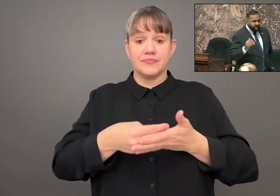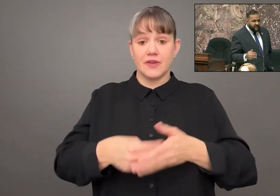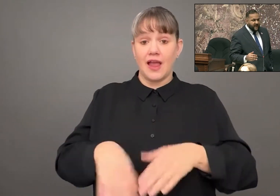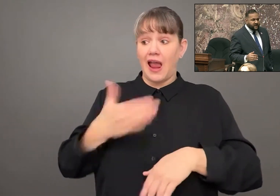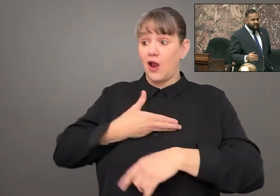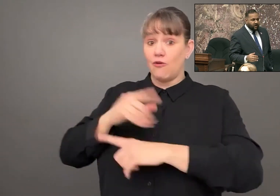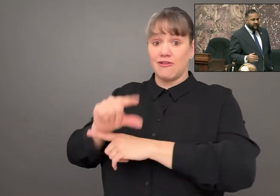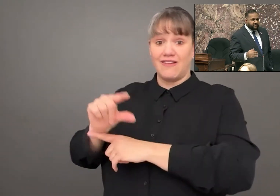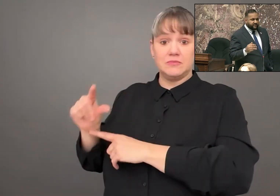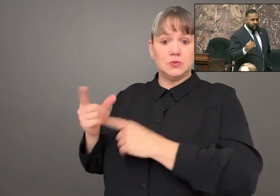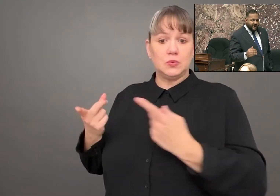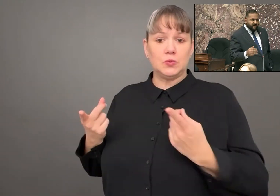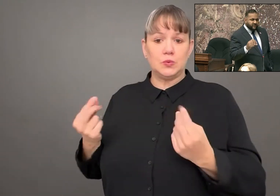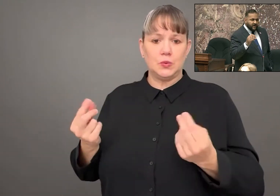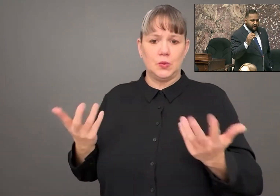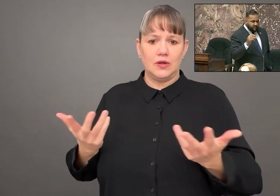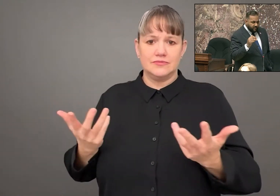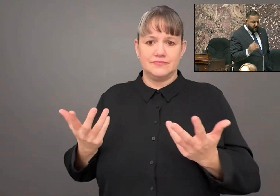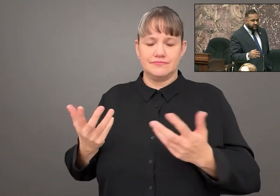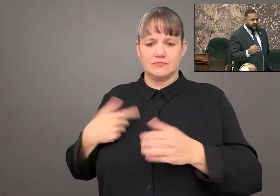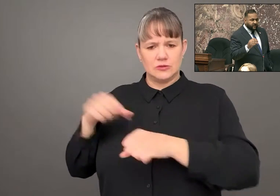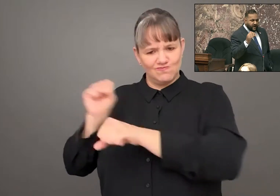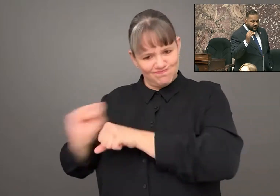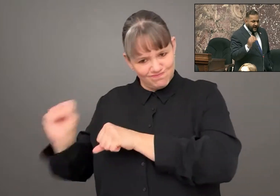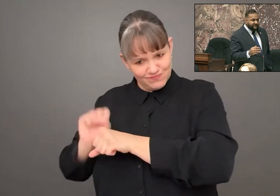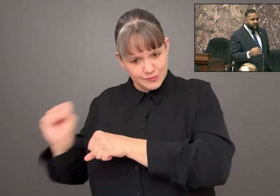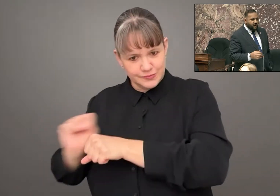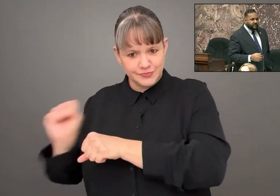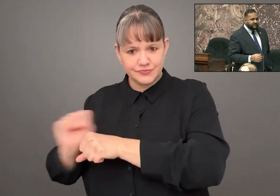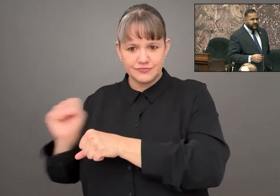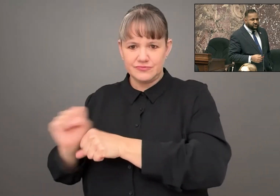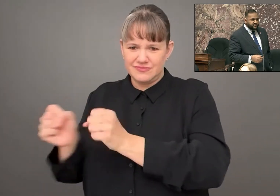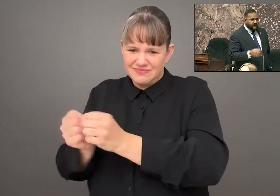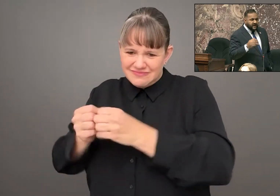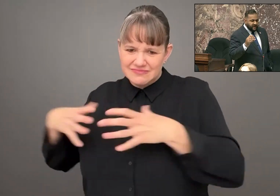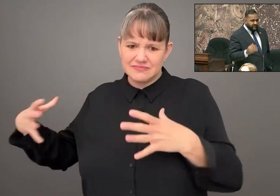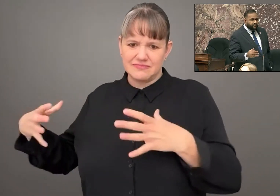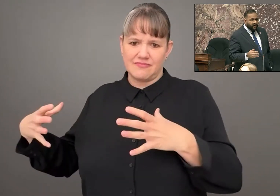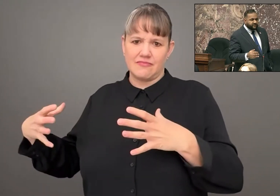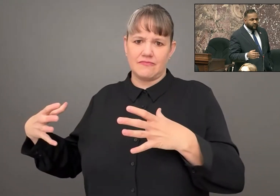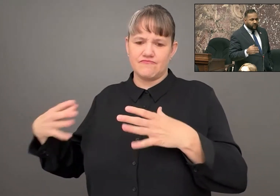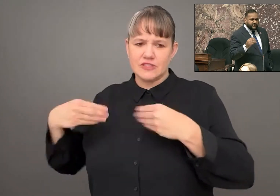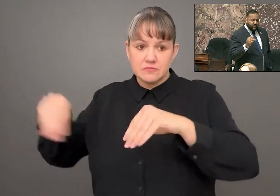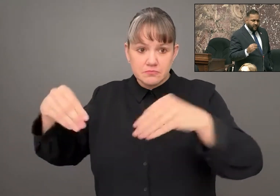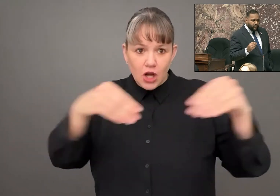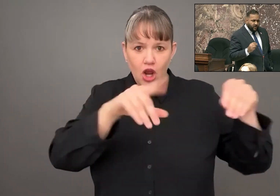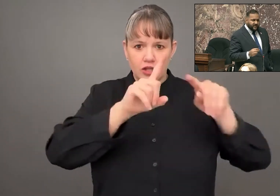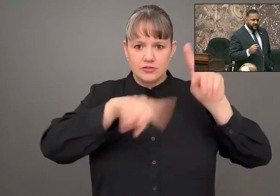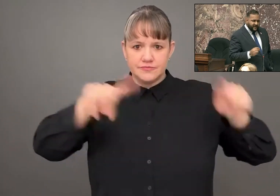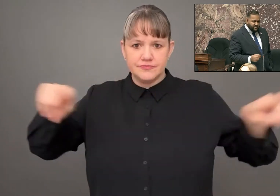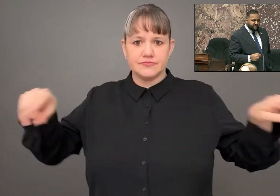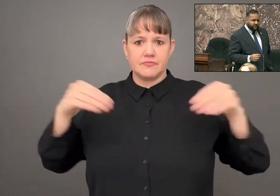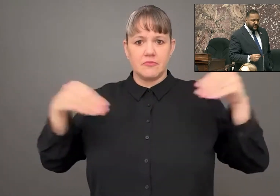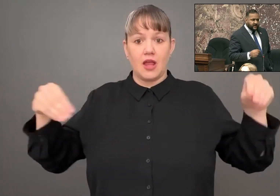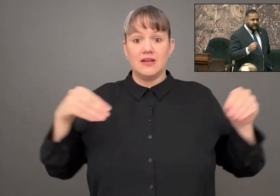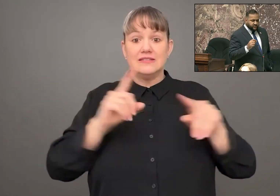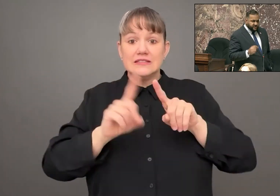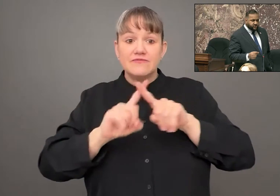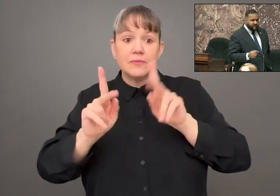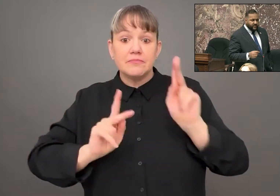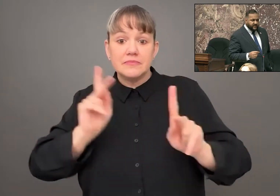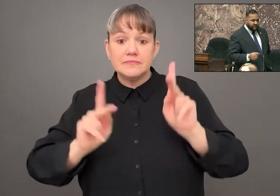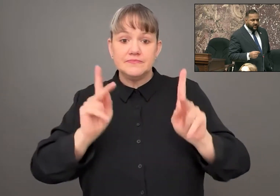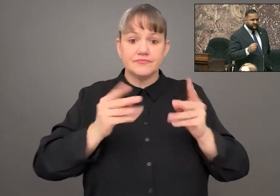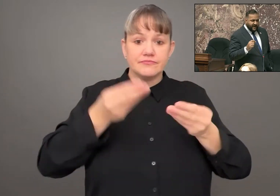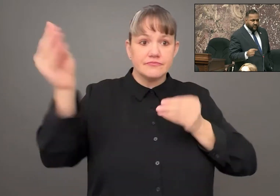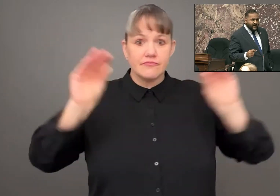we are expanding markets. It's why we've got more boots on the ground, having conversations in other parts of the world. It's why we're working with industry to ensure